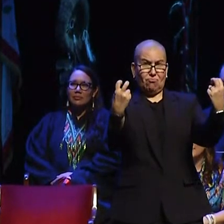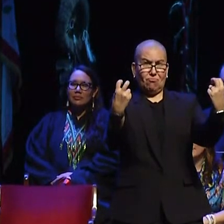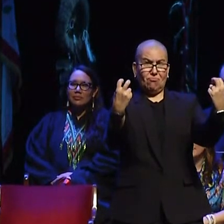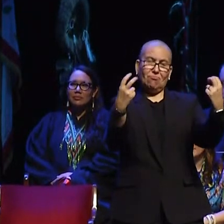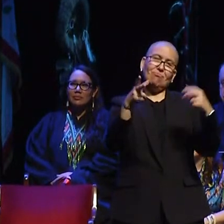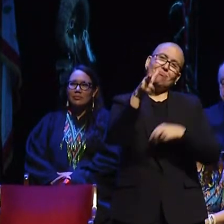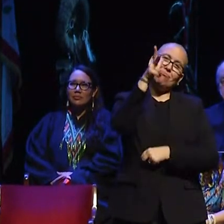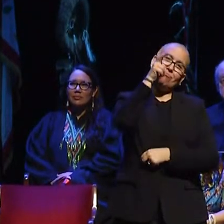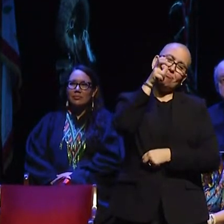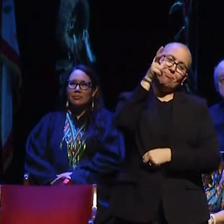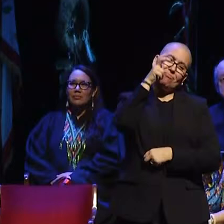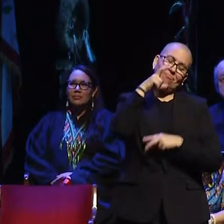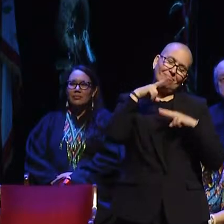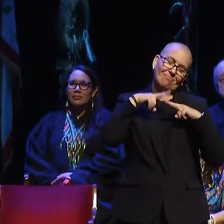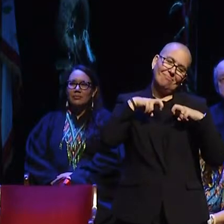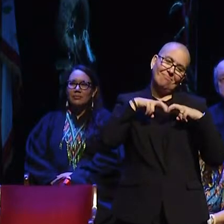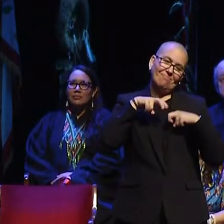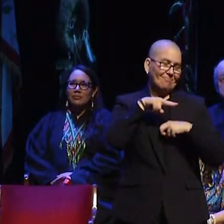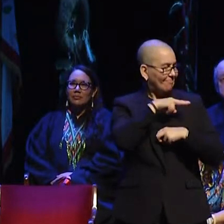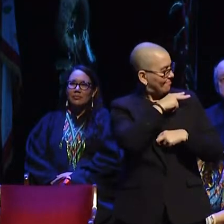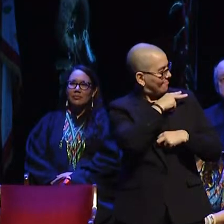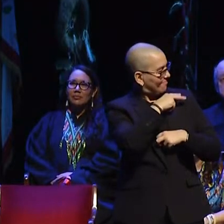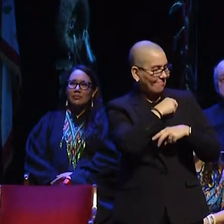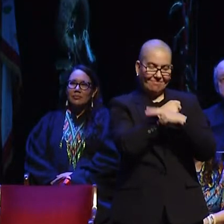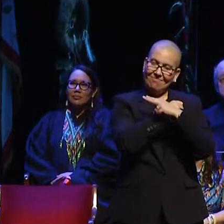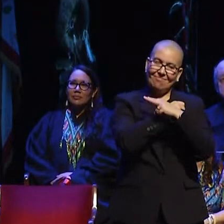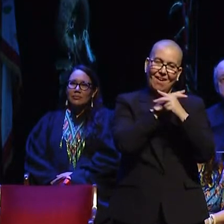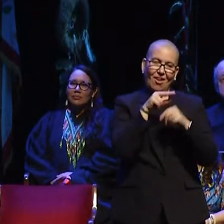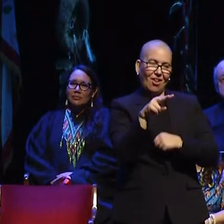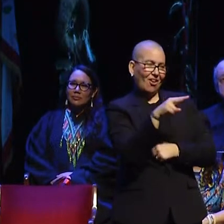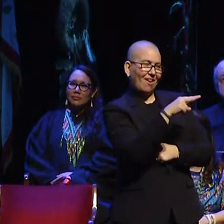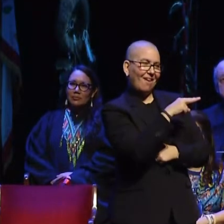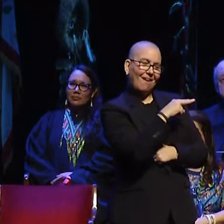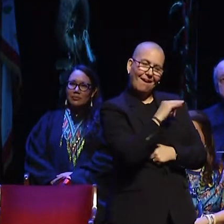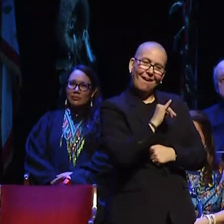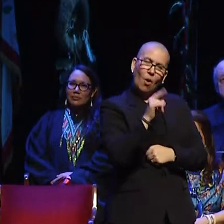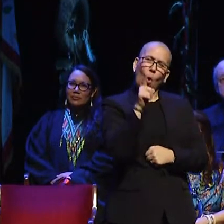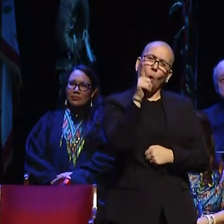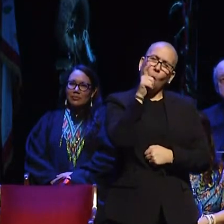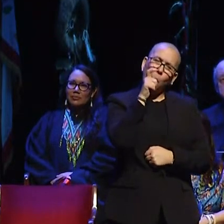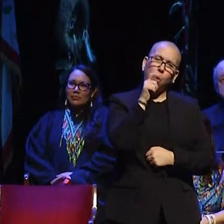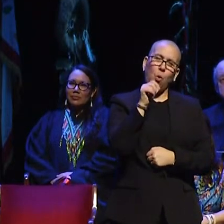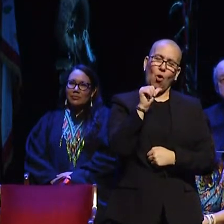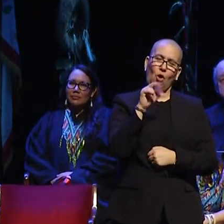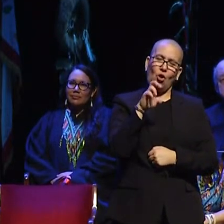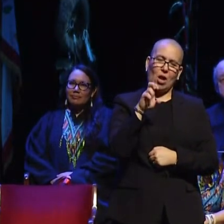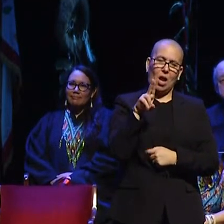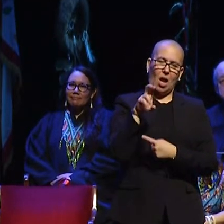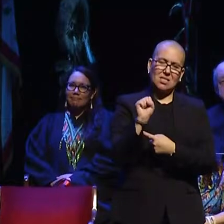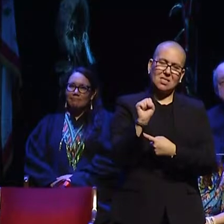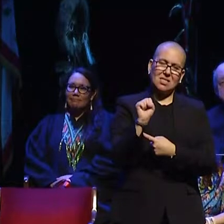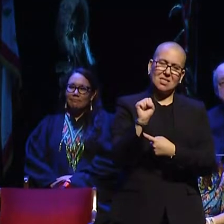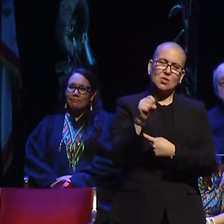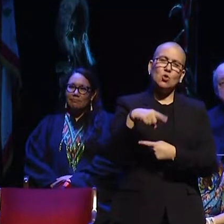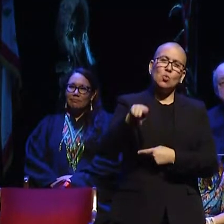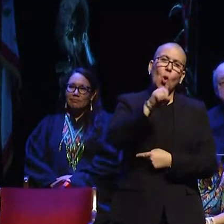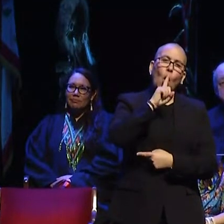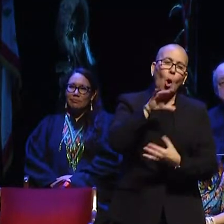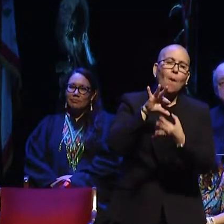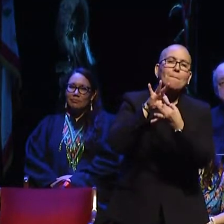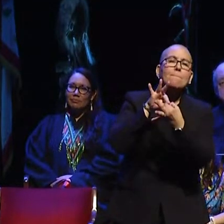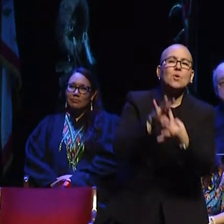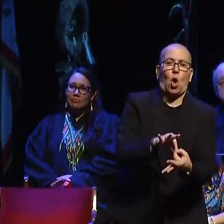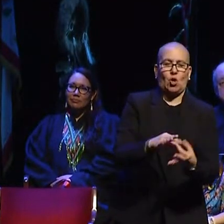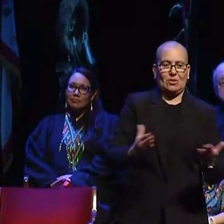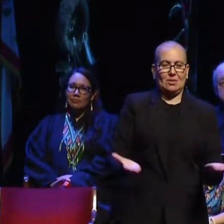stage, the sense of who we are as a state, the sense that you belong here. When you hear